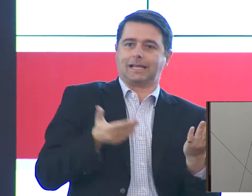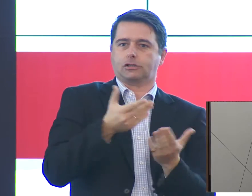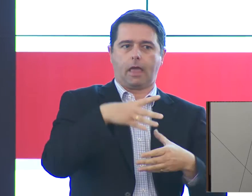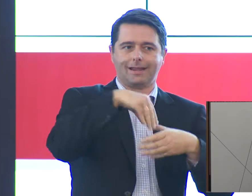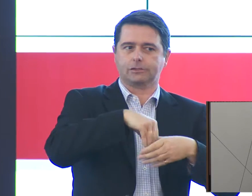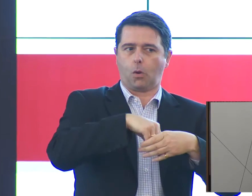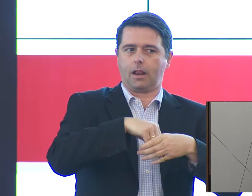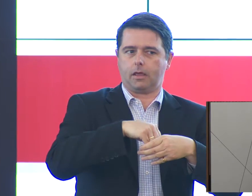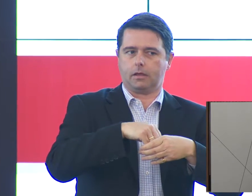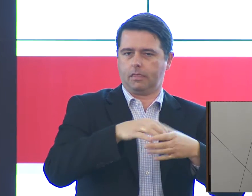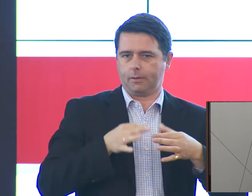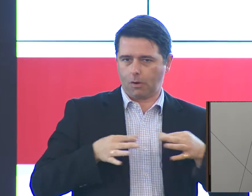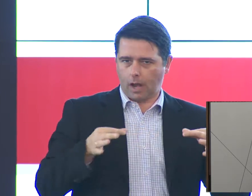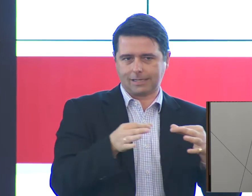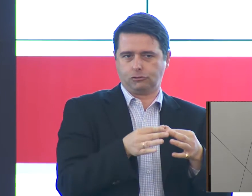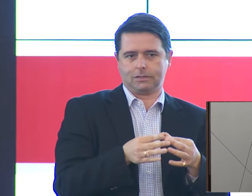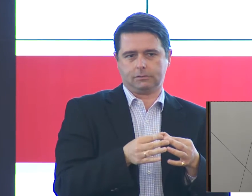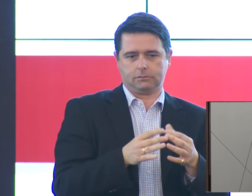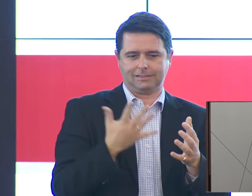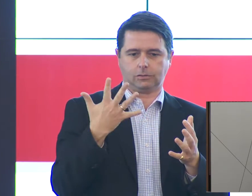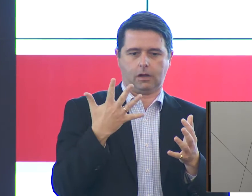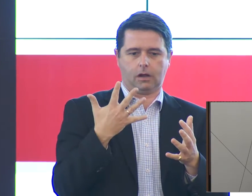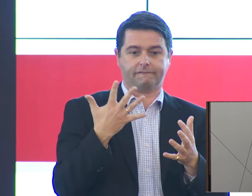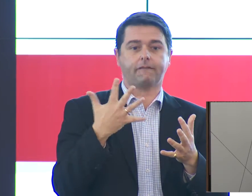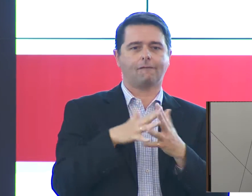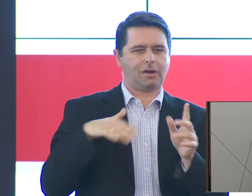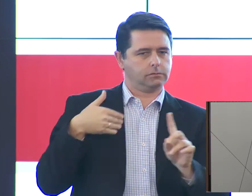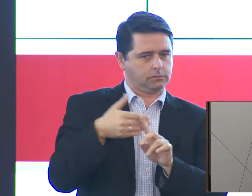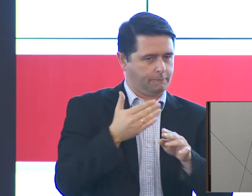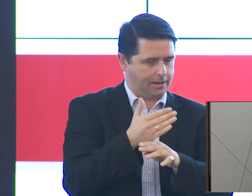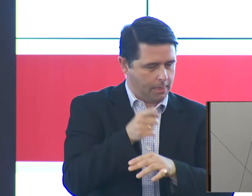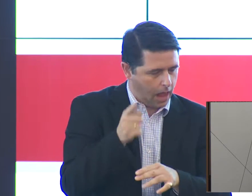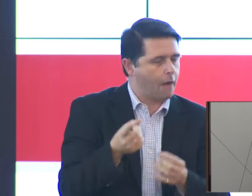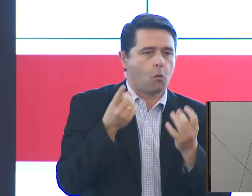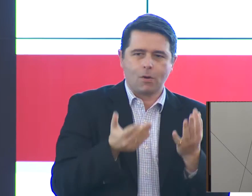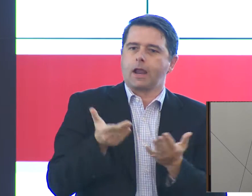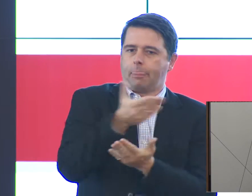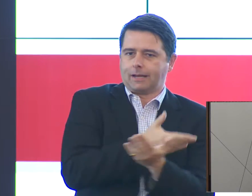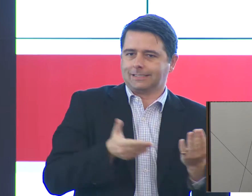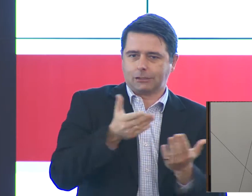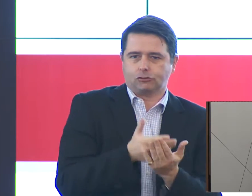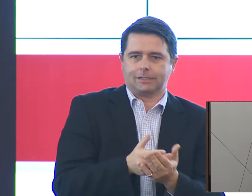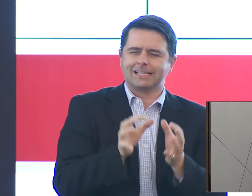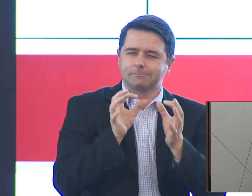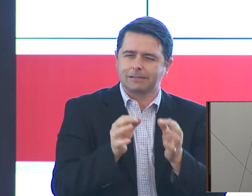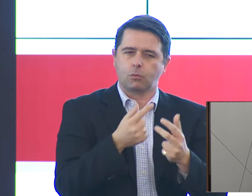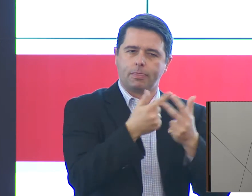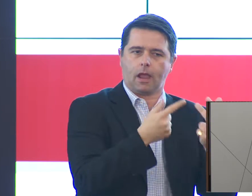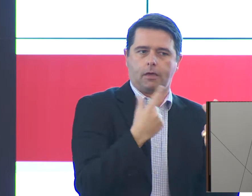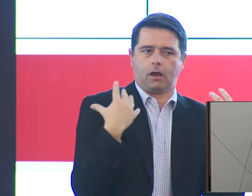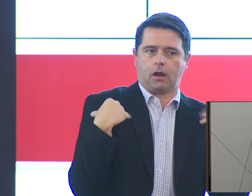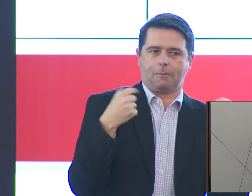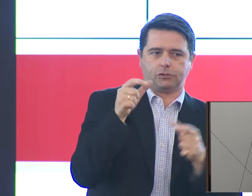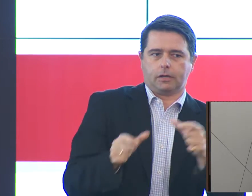I've actually already been in discussions internally within the organisation over the last 5 weeks that I've been in this